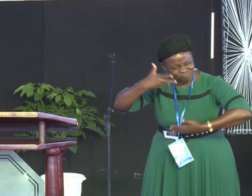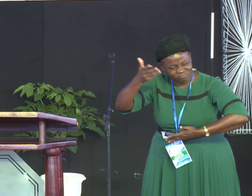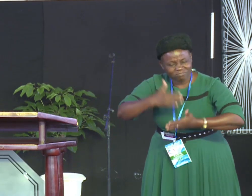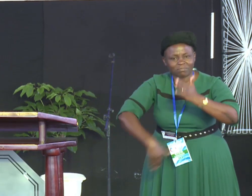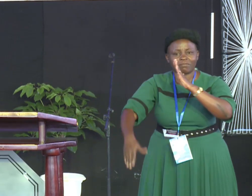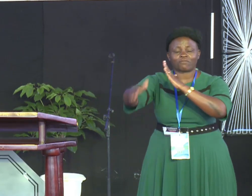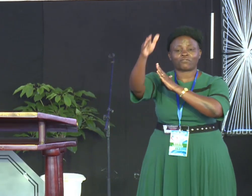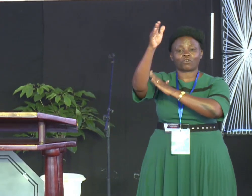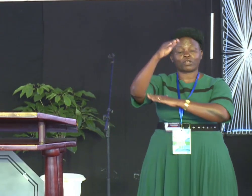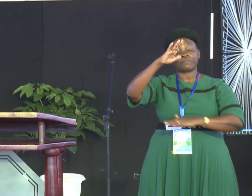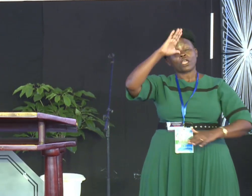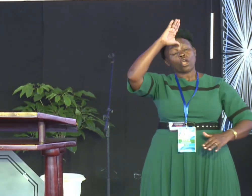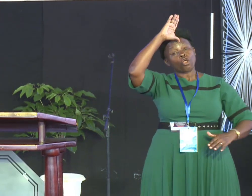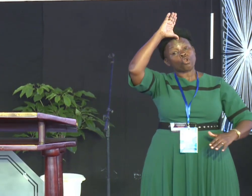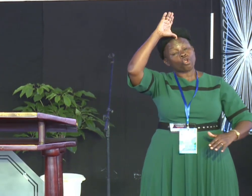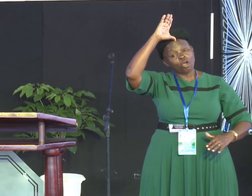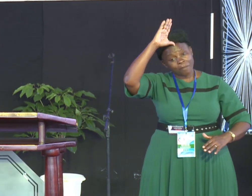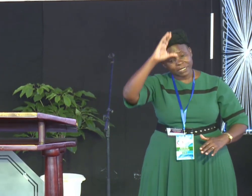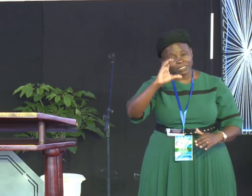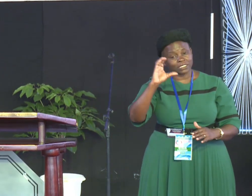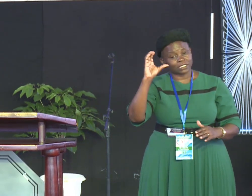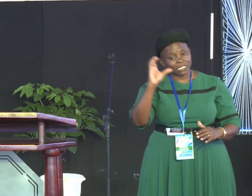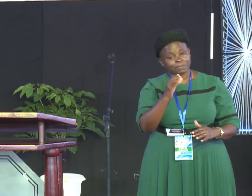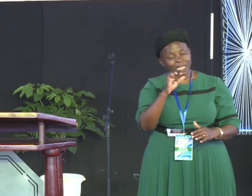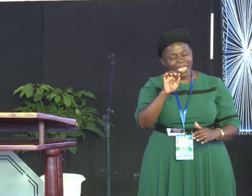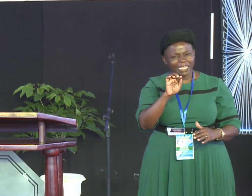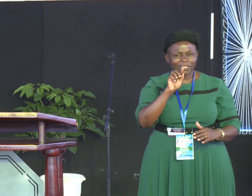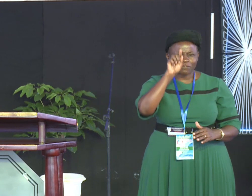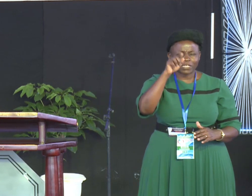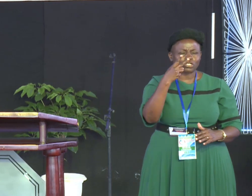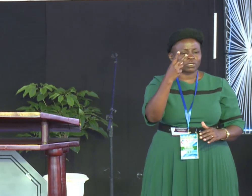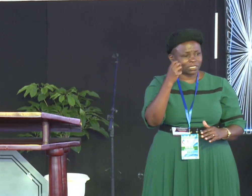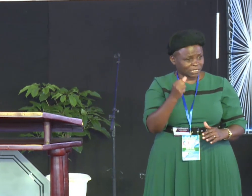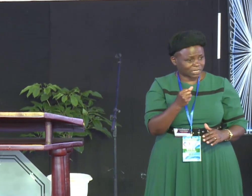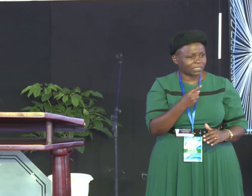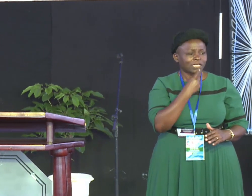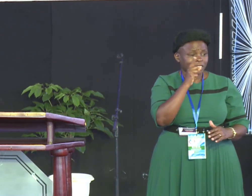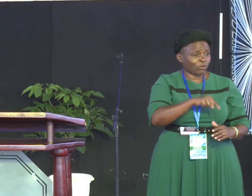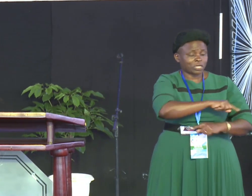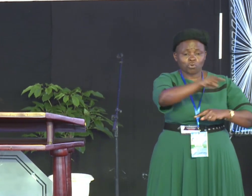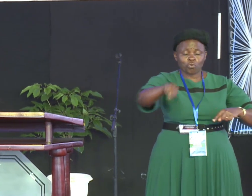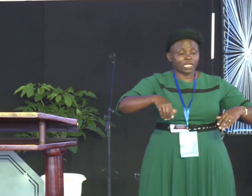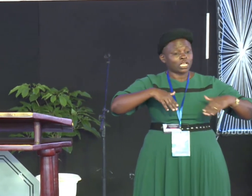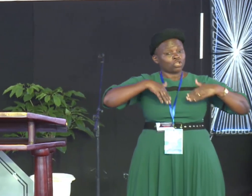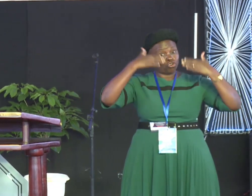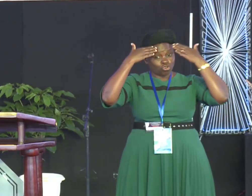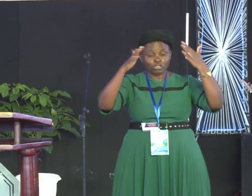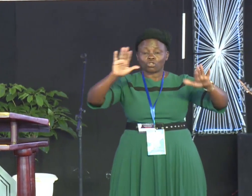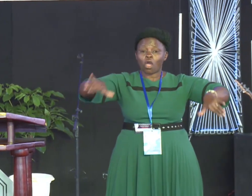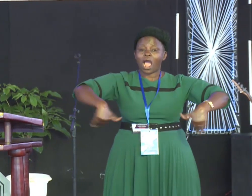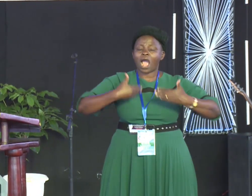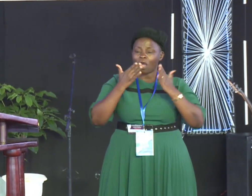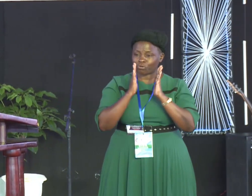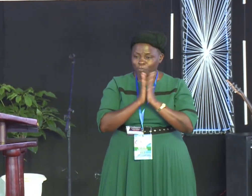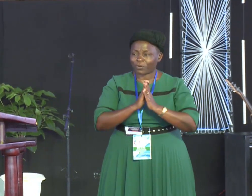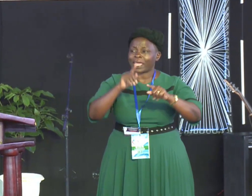ya 8:26. The Bible says in Romans 8:26. Nditetumanyi kusaba nga bekitugwanidde. That we don't know how to pray as we ought.